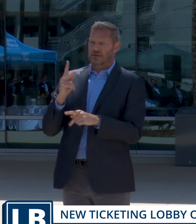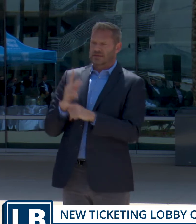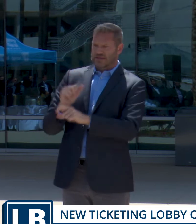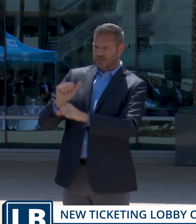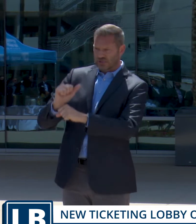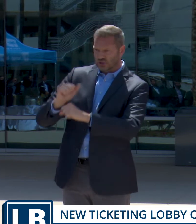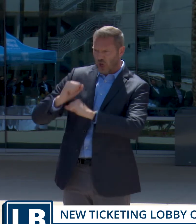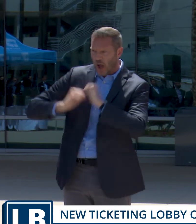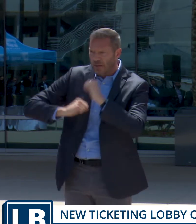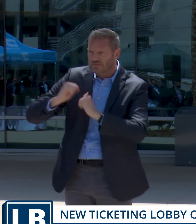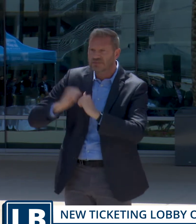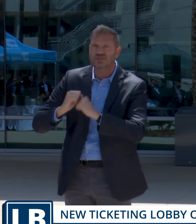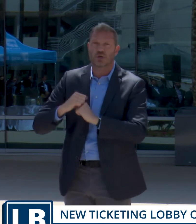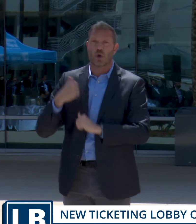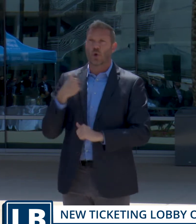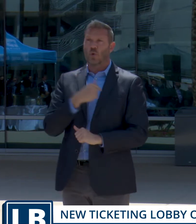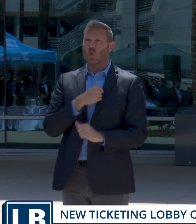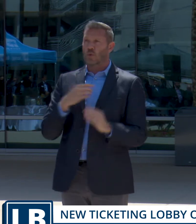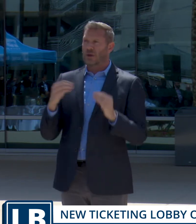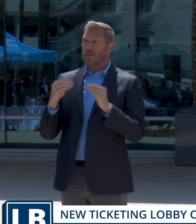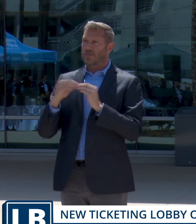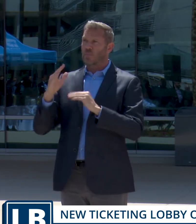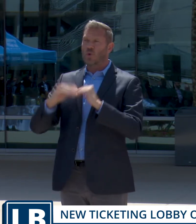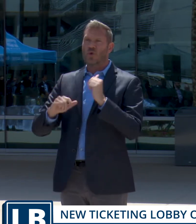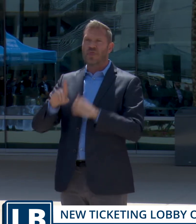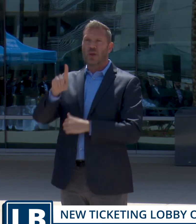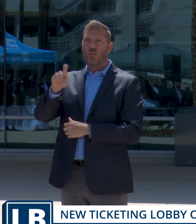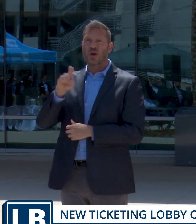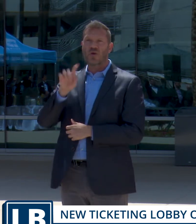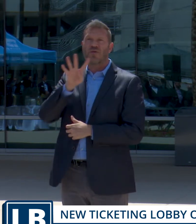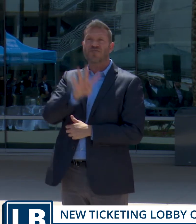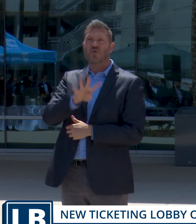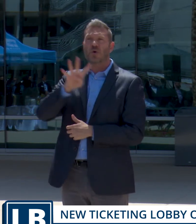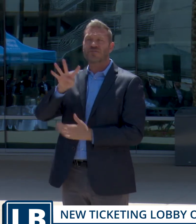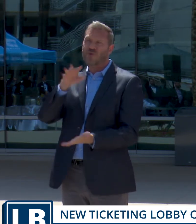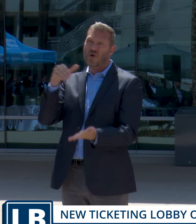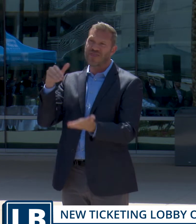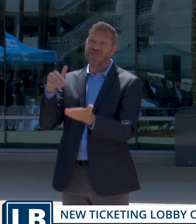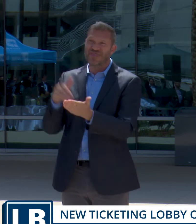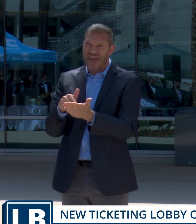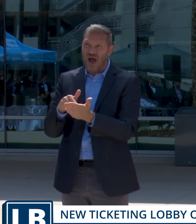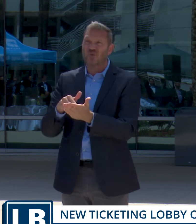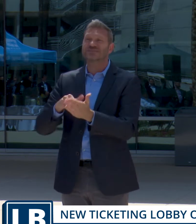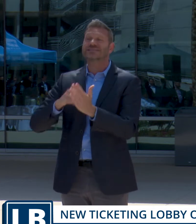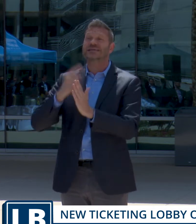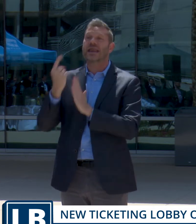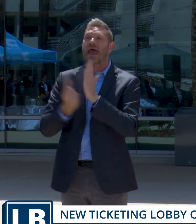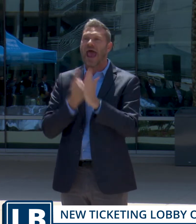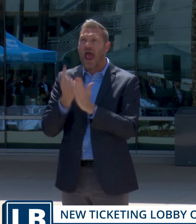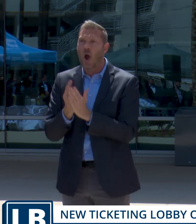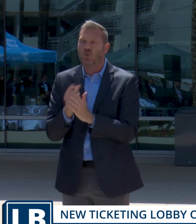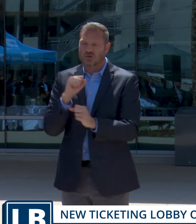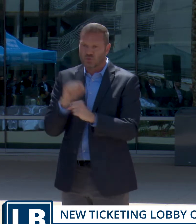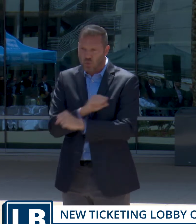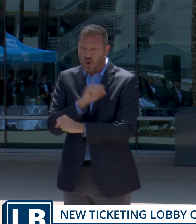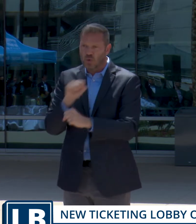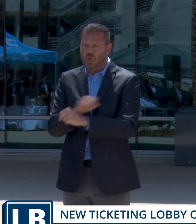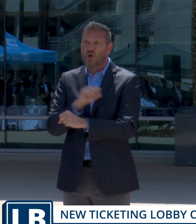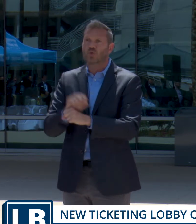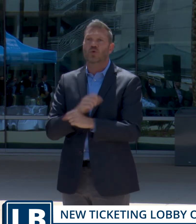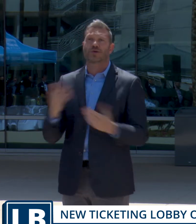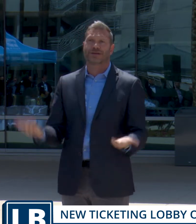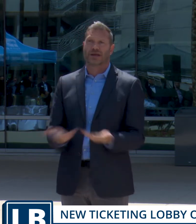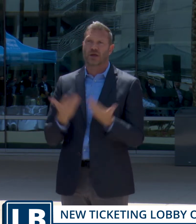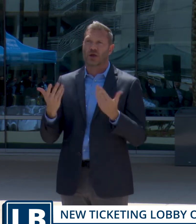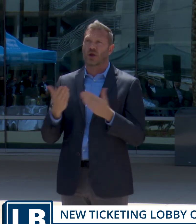open. We spend more than 144,000 hours of work here. We have